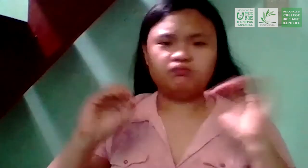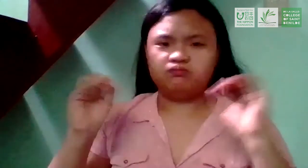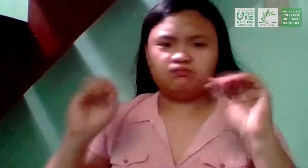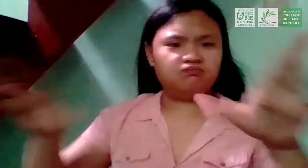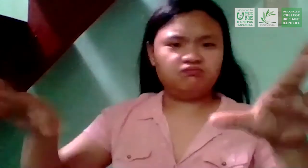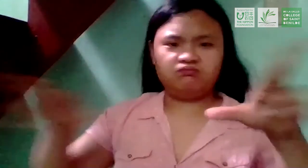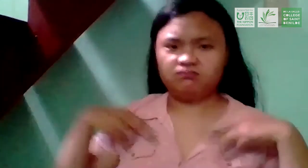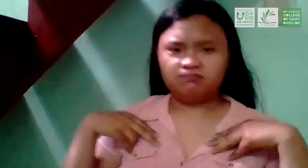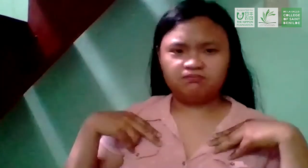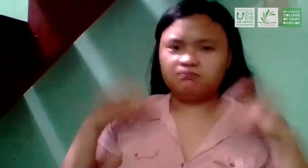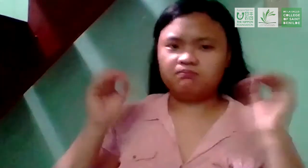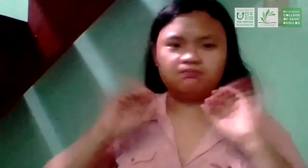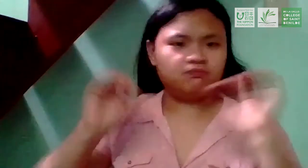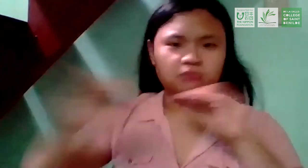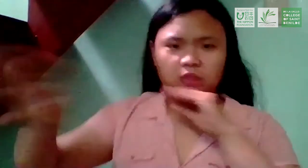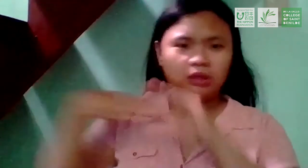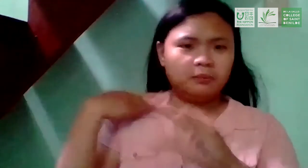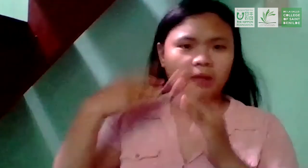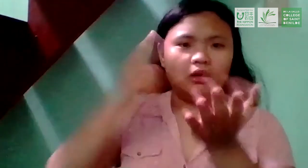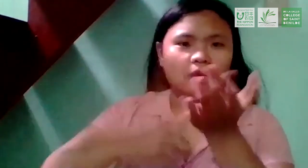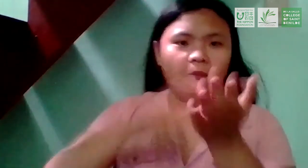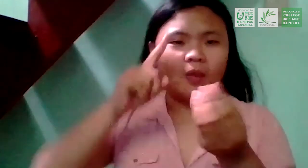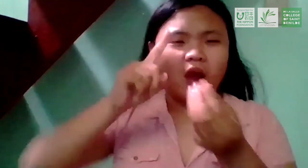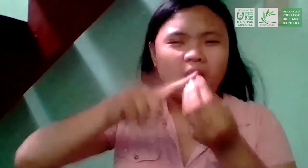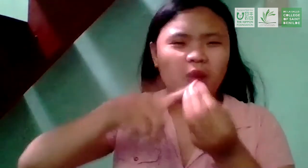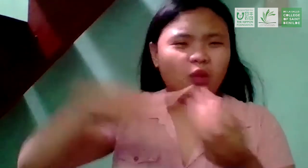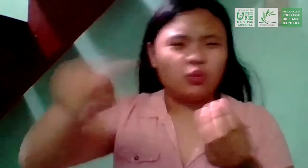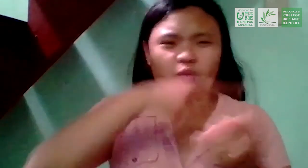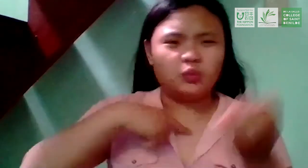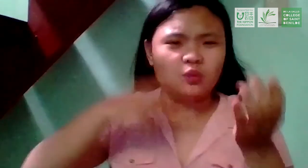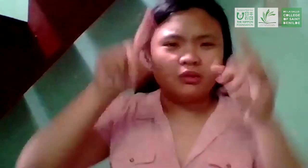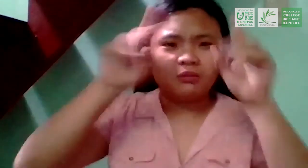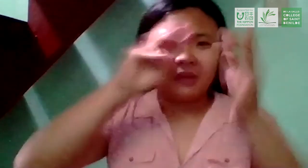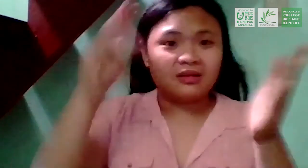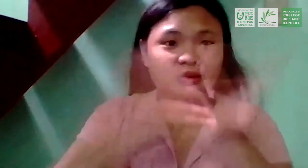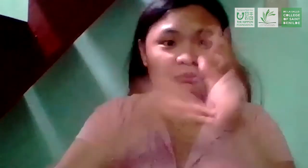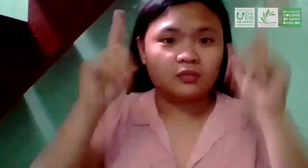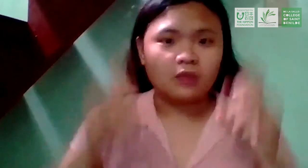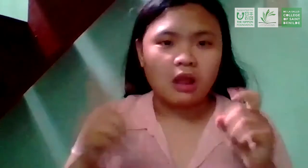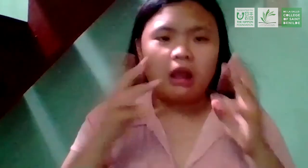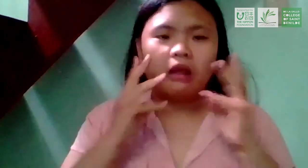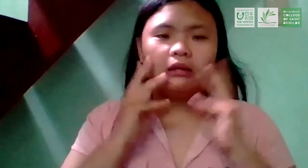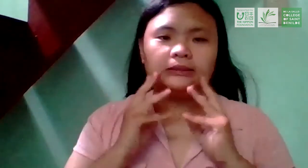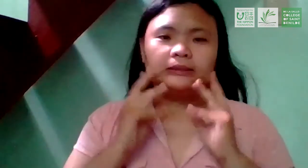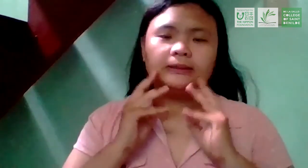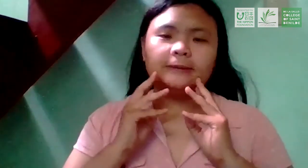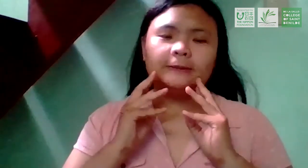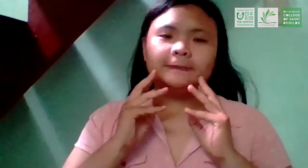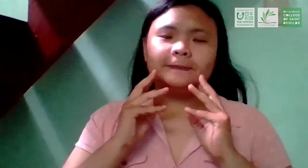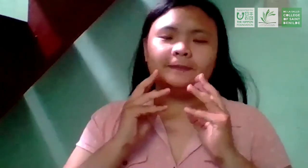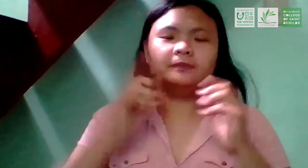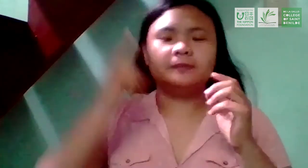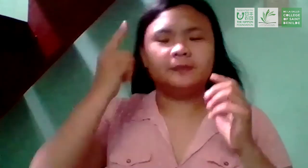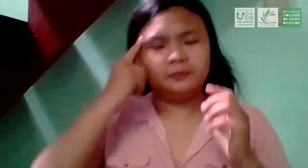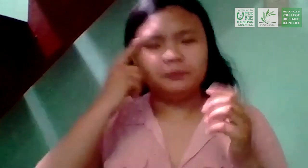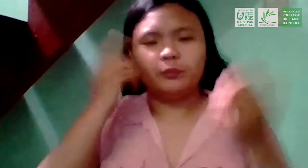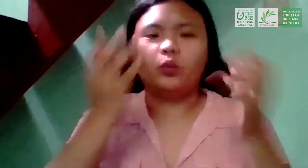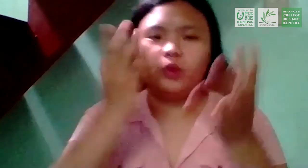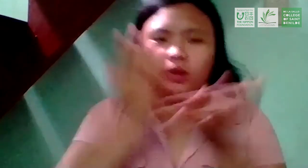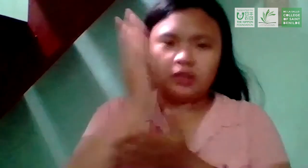they corresponded and Miss Techi said that she didn't get any of the tests. So Right. what happened is that they're